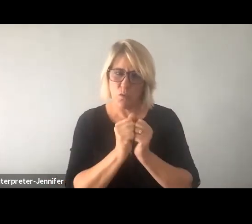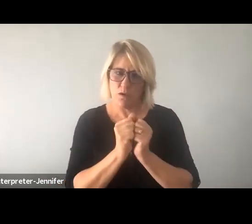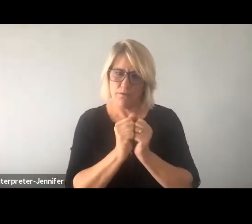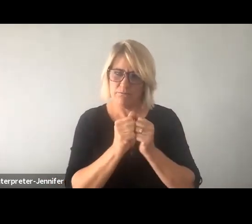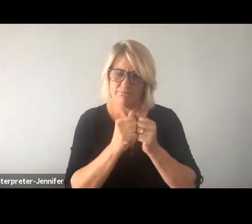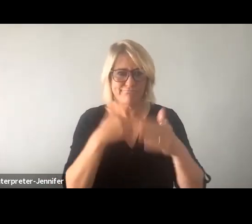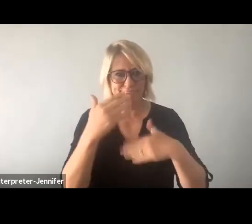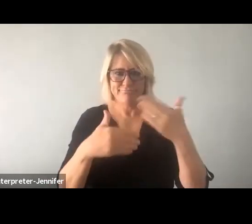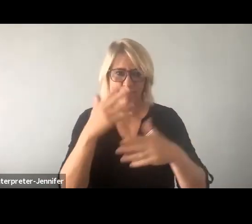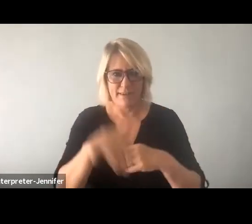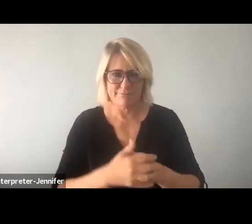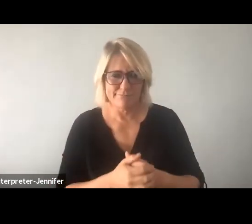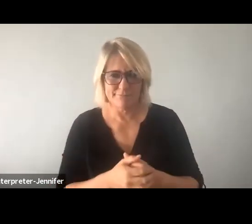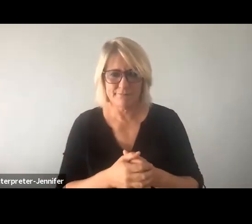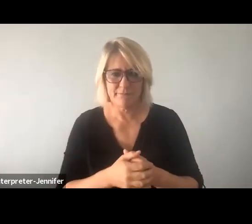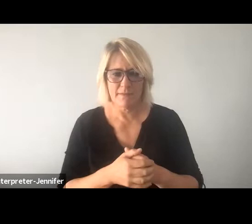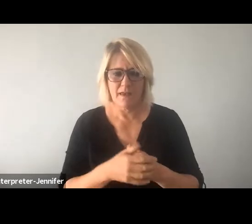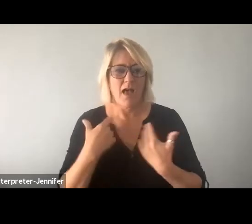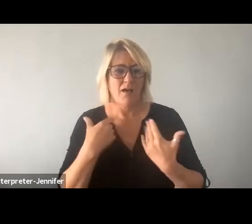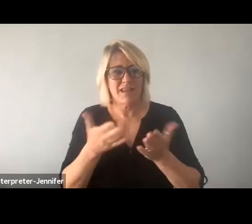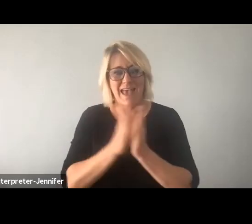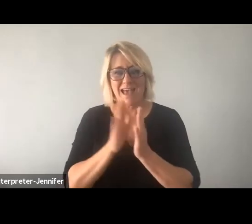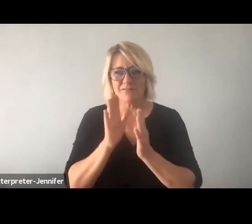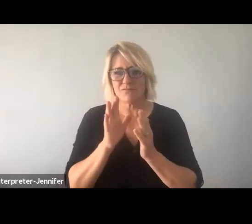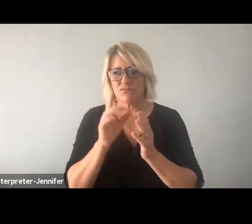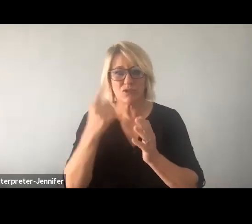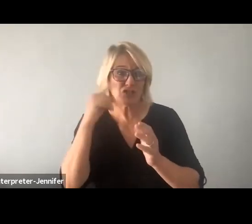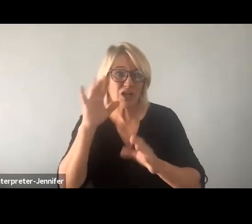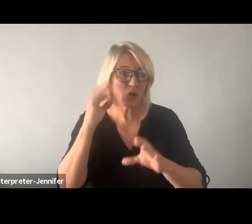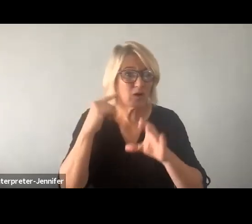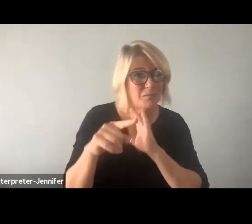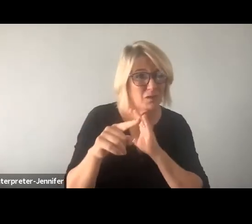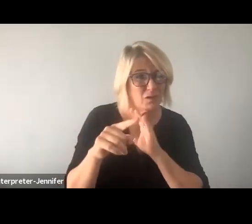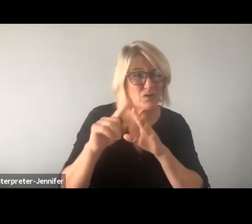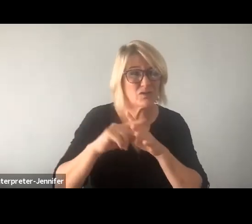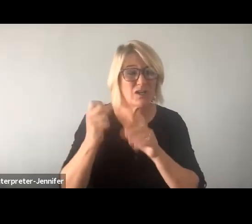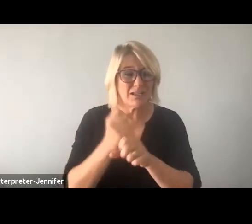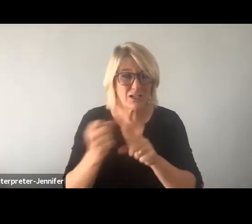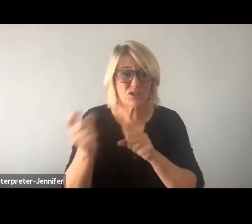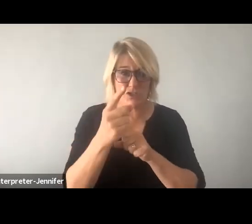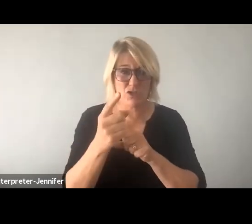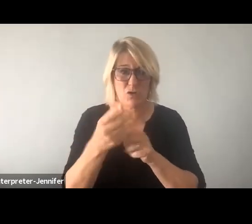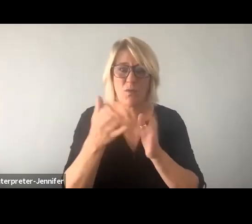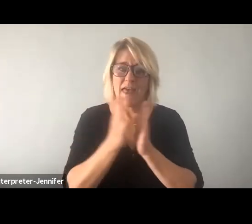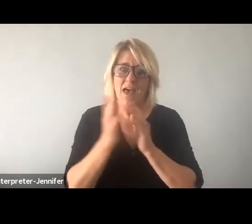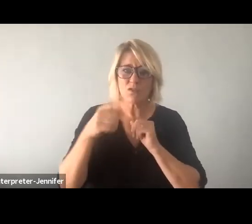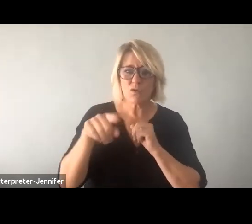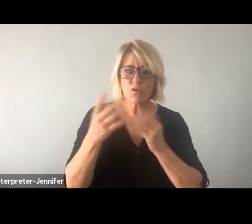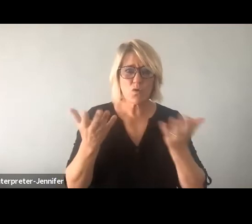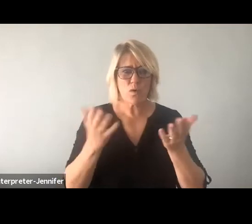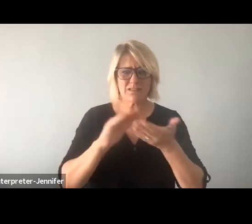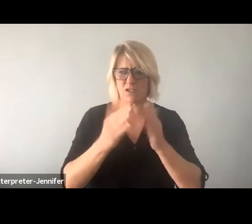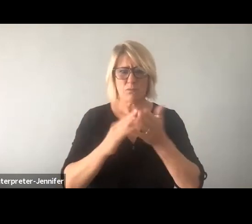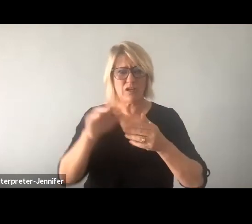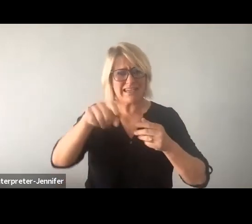going to start asking, be checking out your emails. Starting next year, we're going to be asking you what does the community